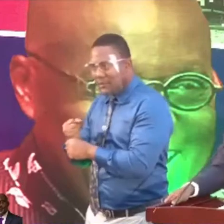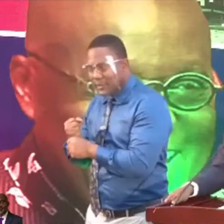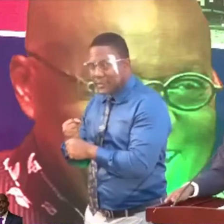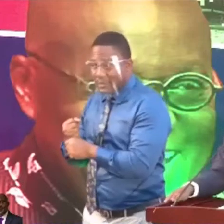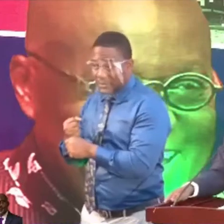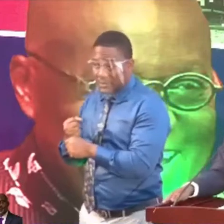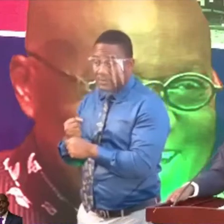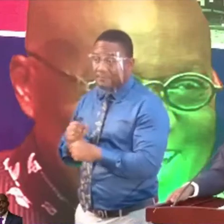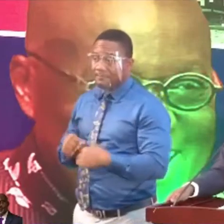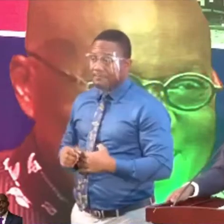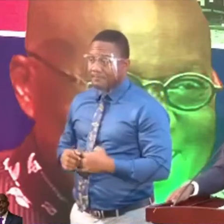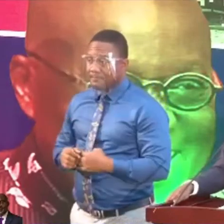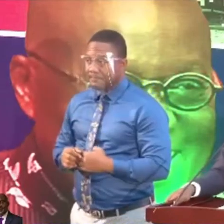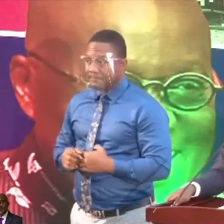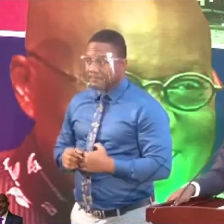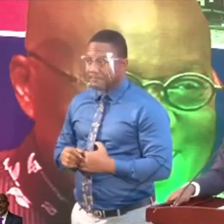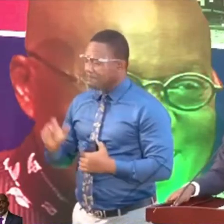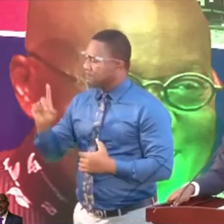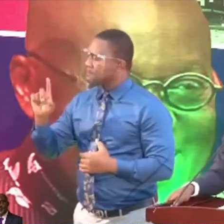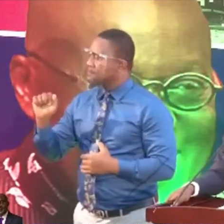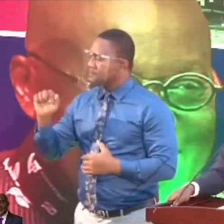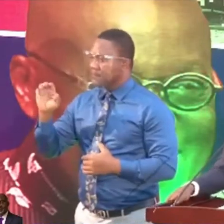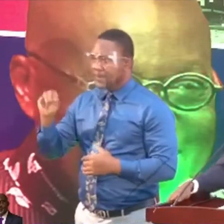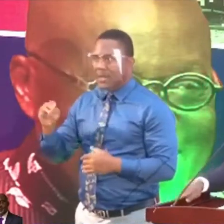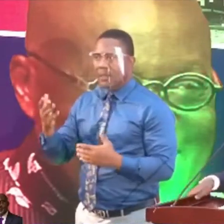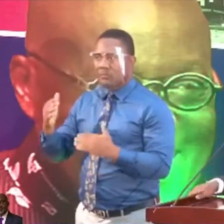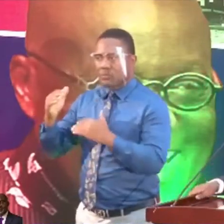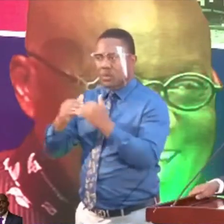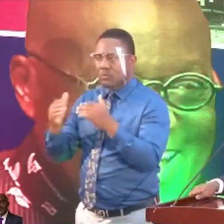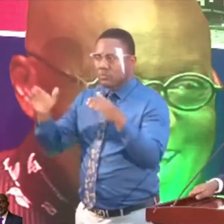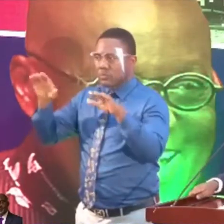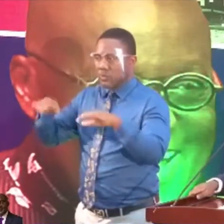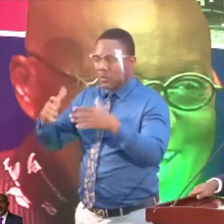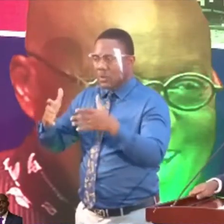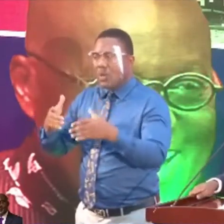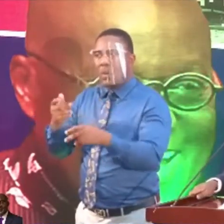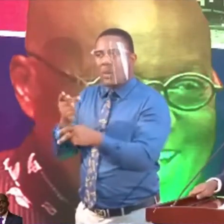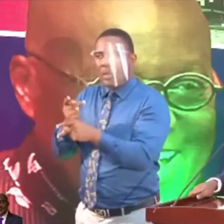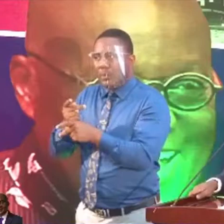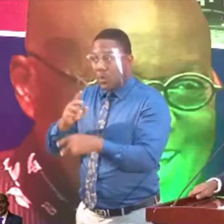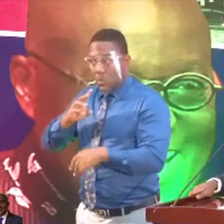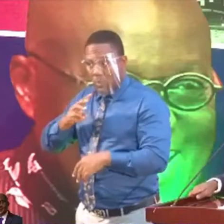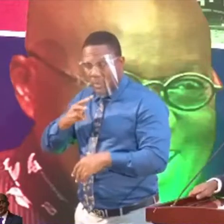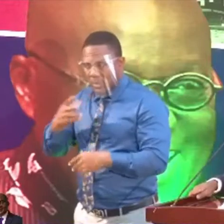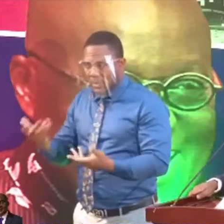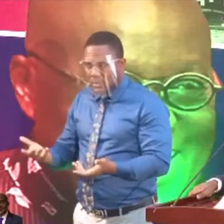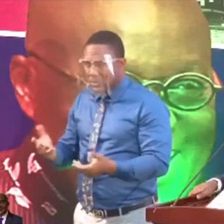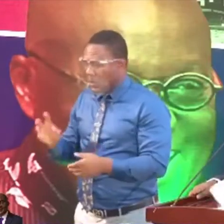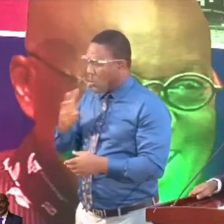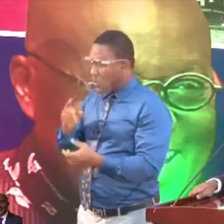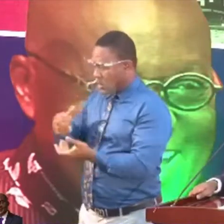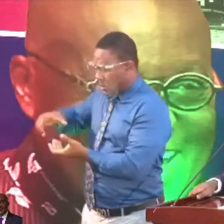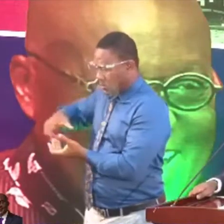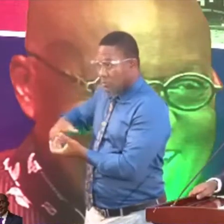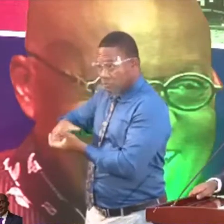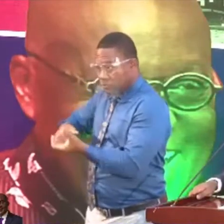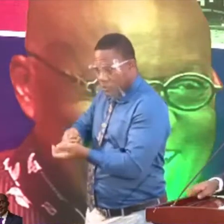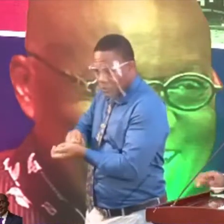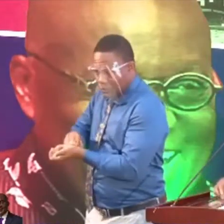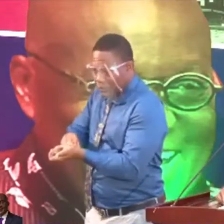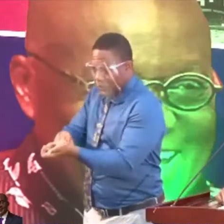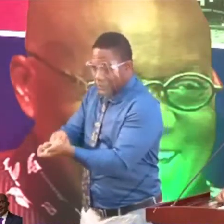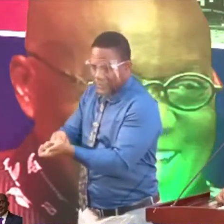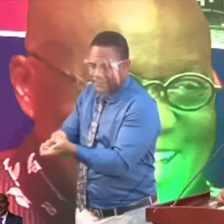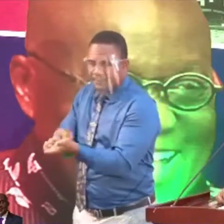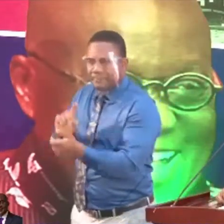The dams that have been constructed, irrigation projects, warehouses. And the government